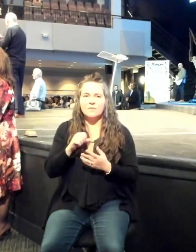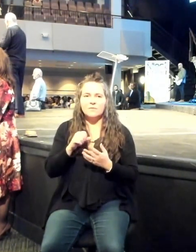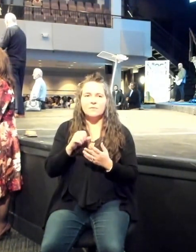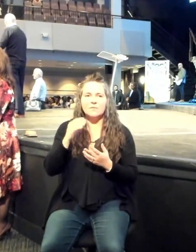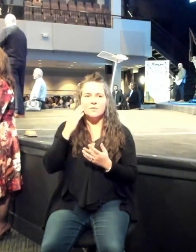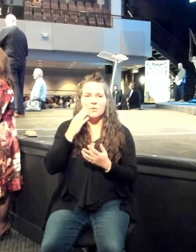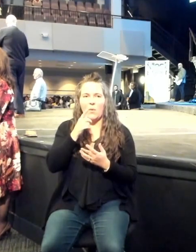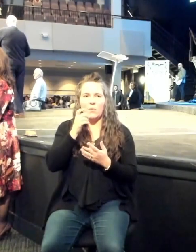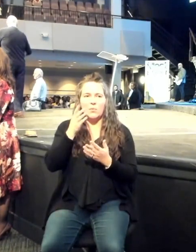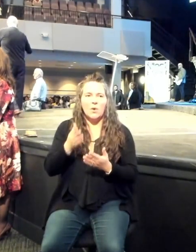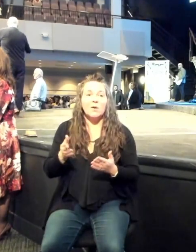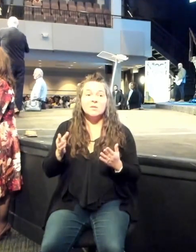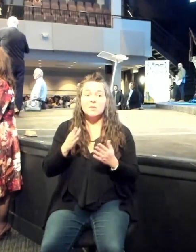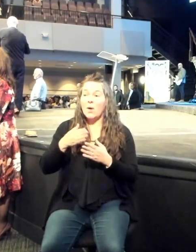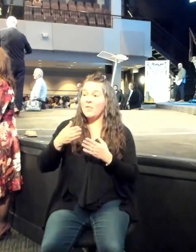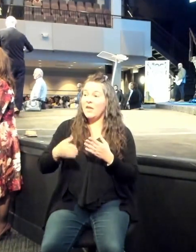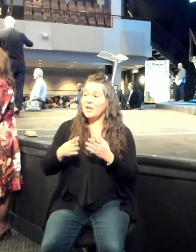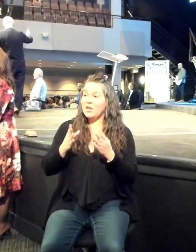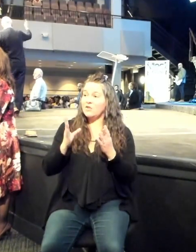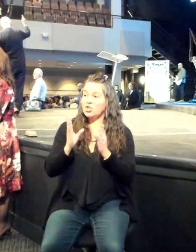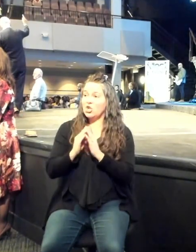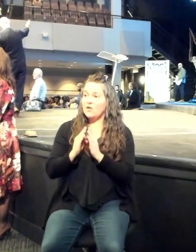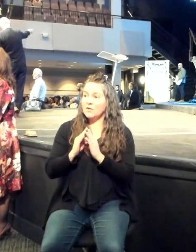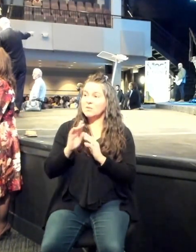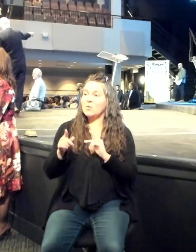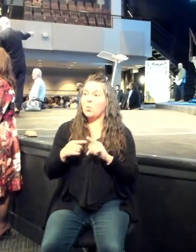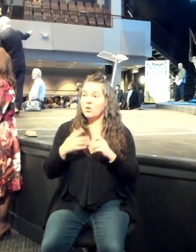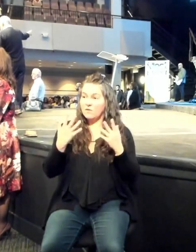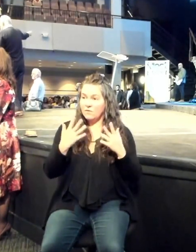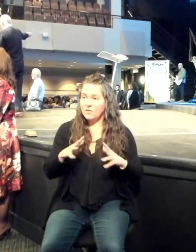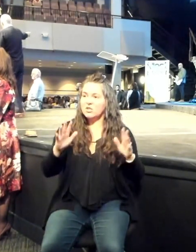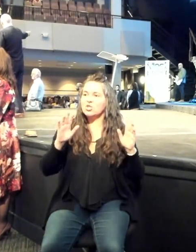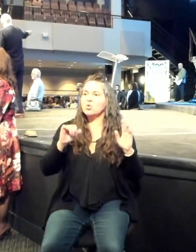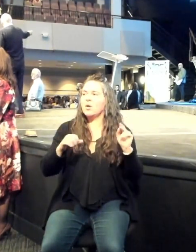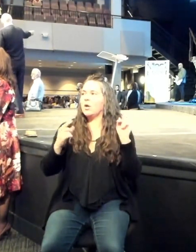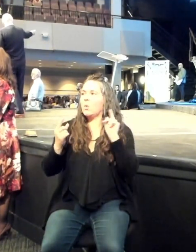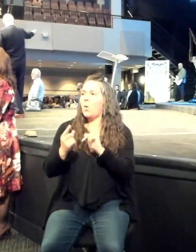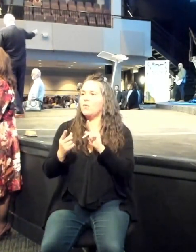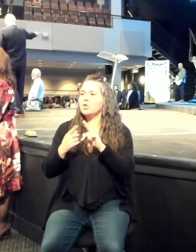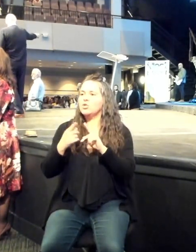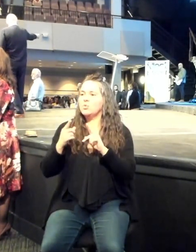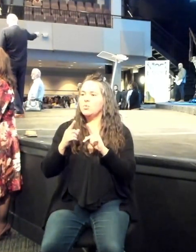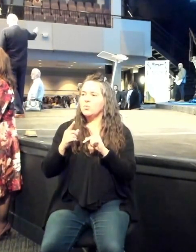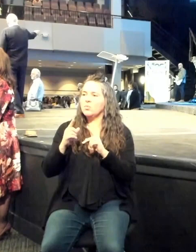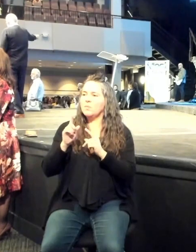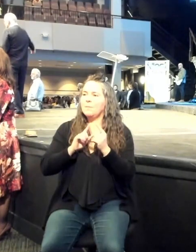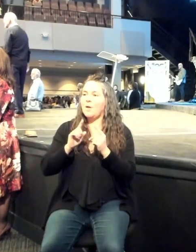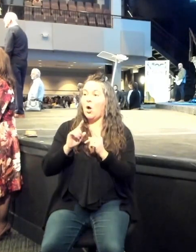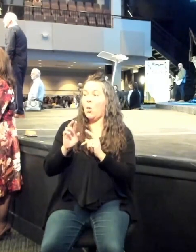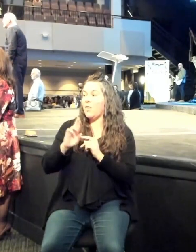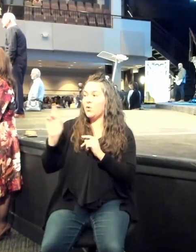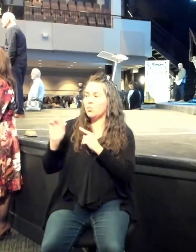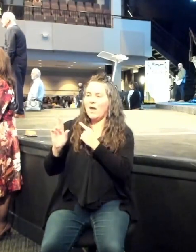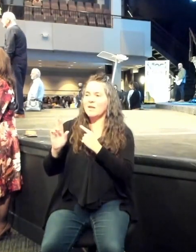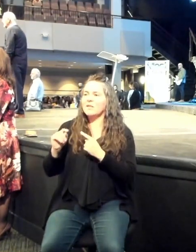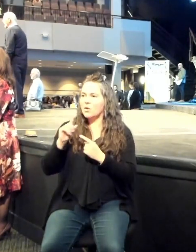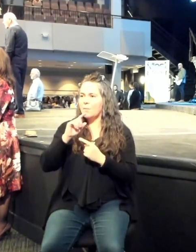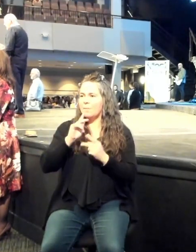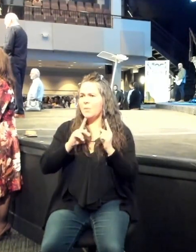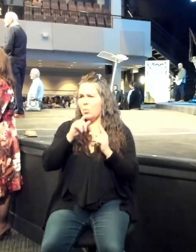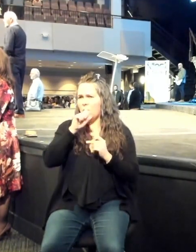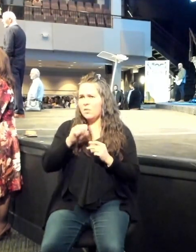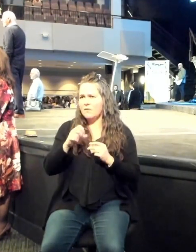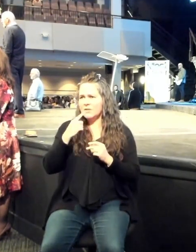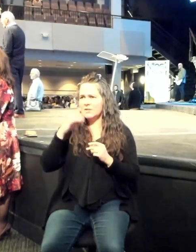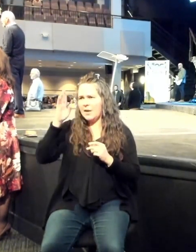the end of the service, you can head, once you get your book, head right over to meet and greet. Some wonderful people right over here to my right that would love to say hi to you. And I'm